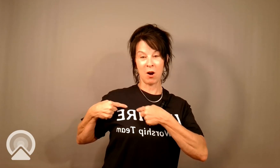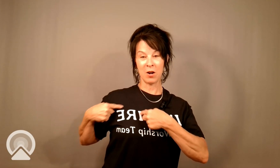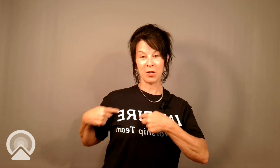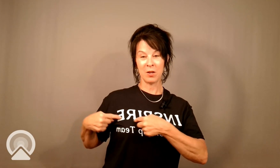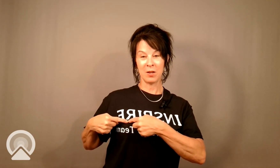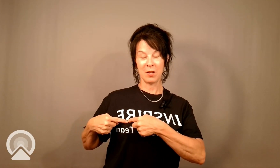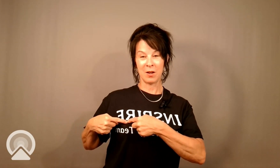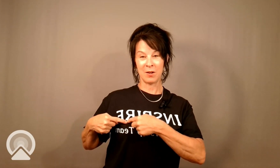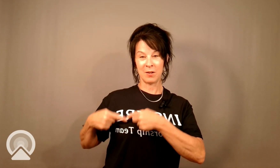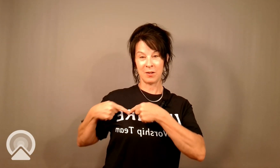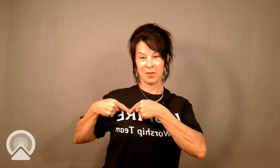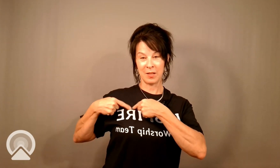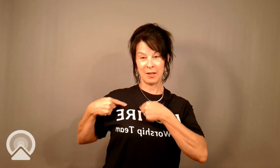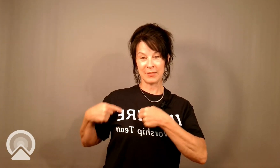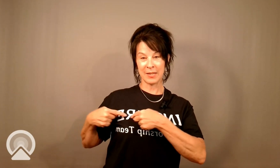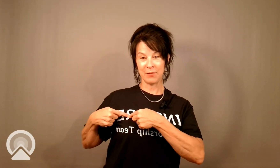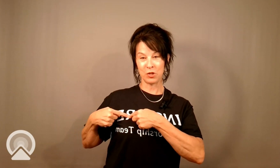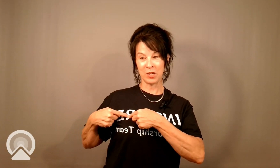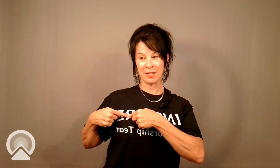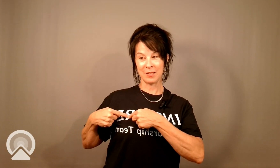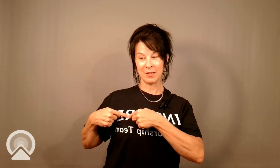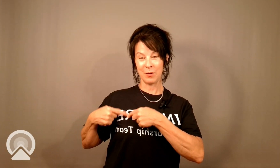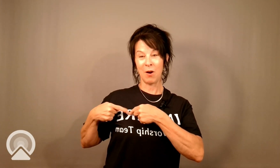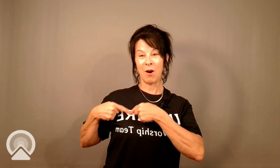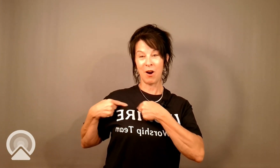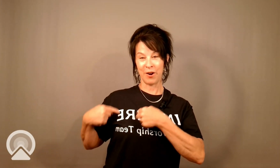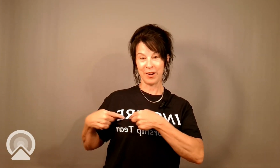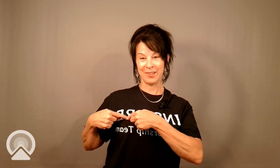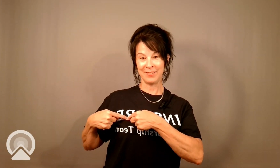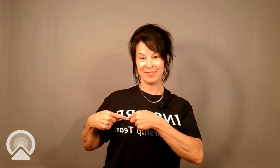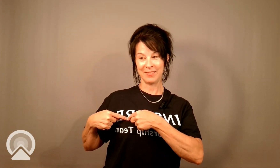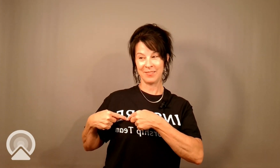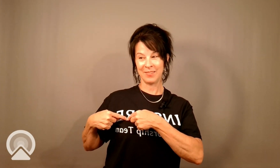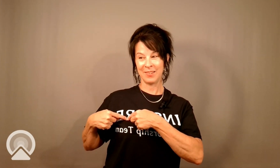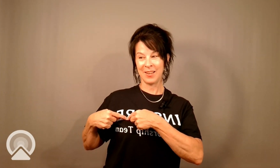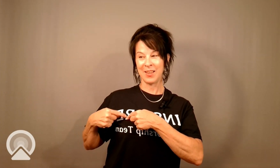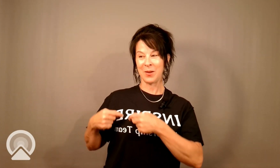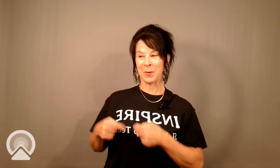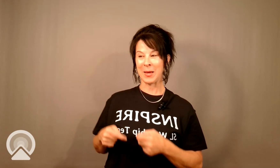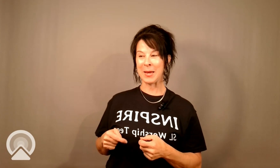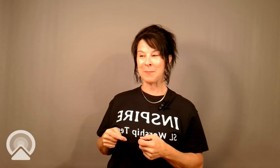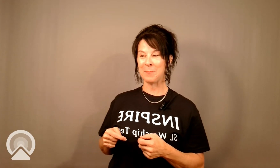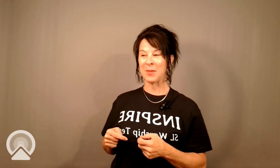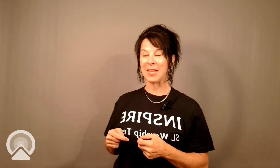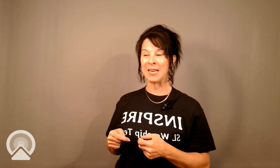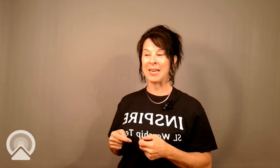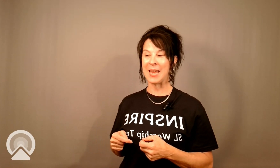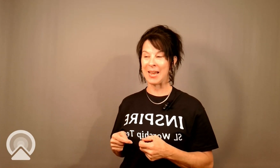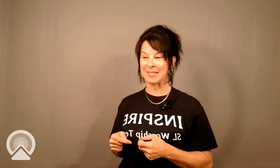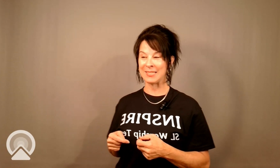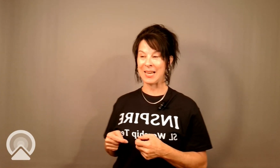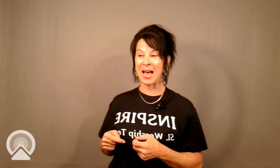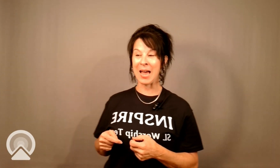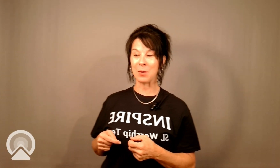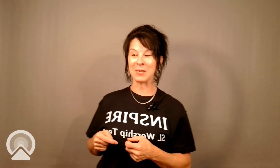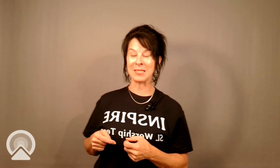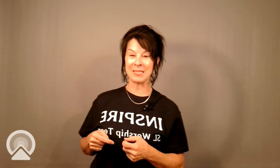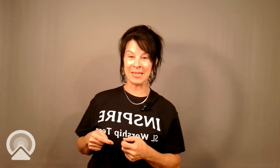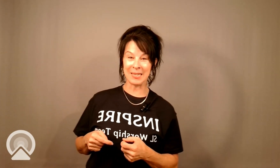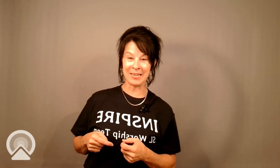heart on the left side of your chest. Hearted. Okay? Next, I was sinking